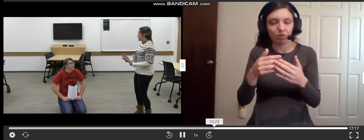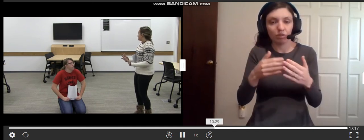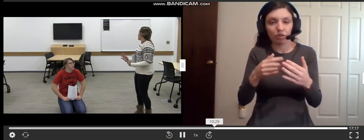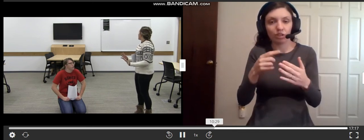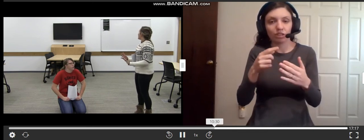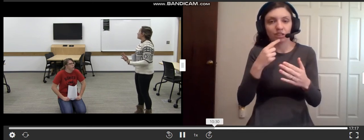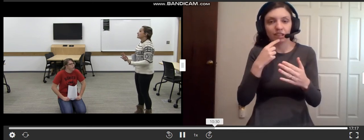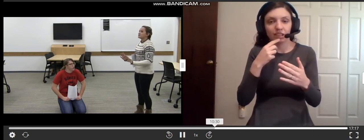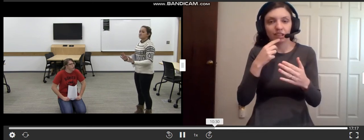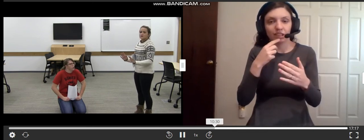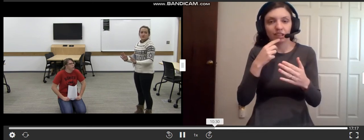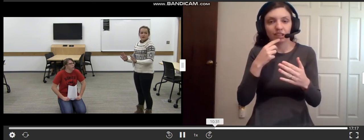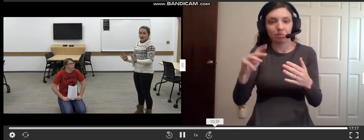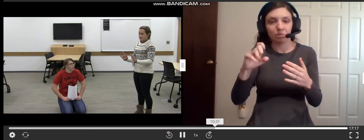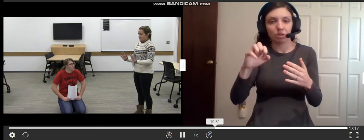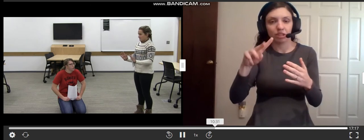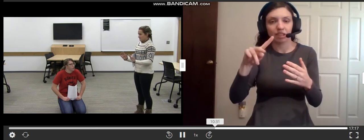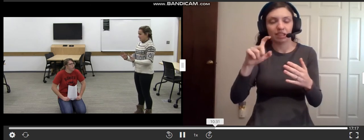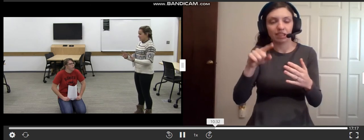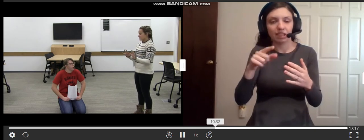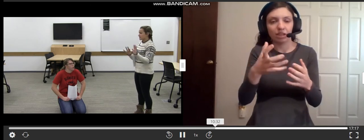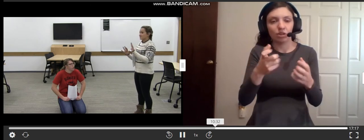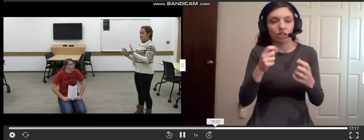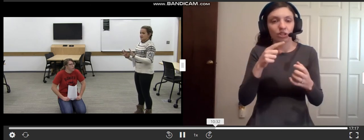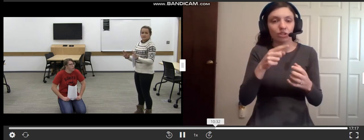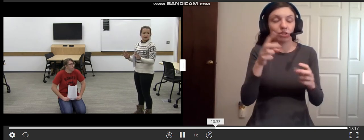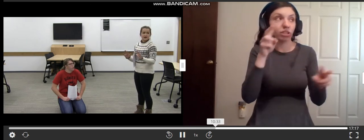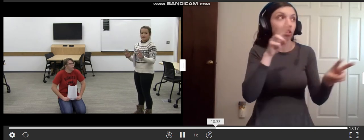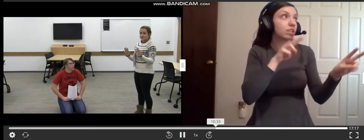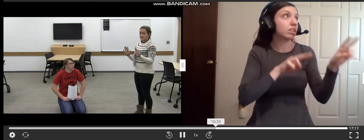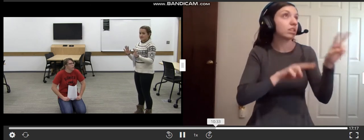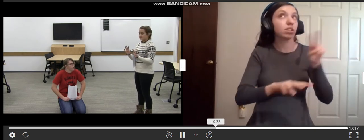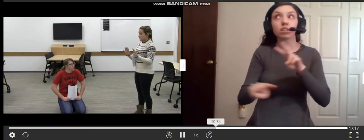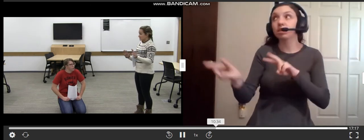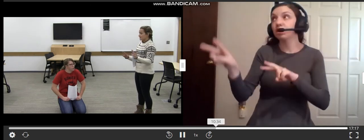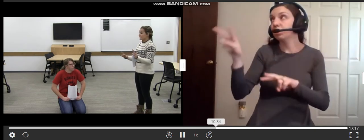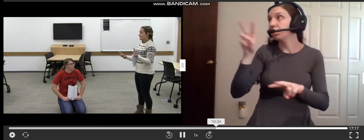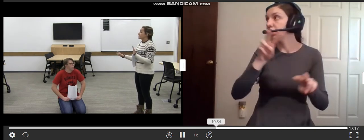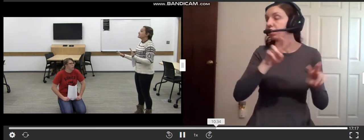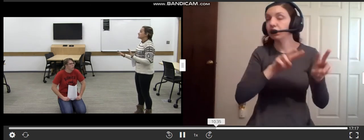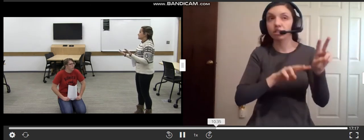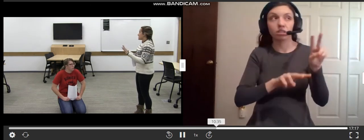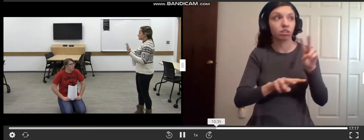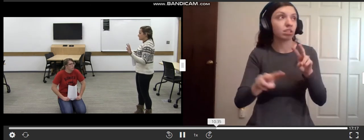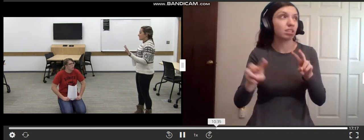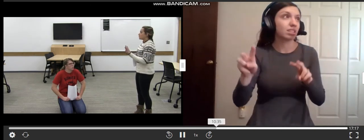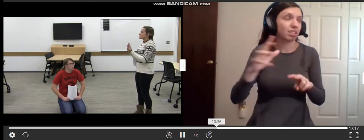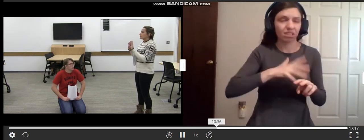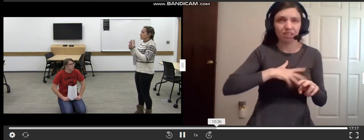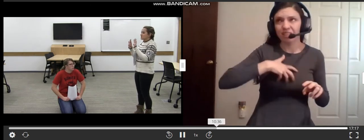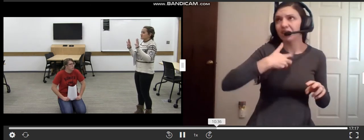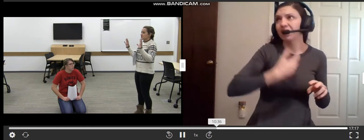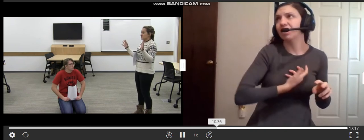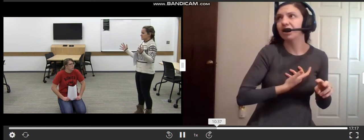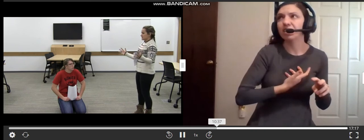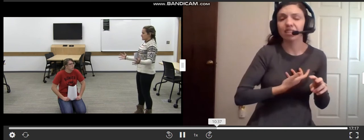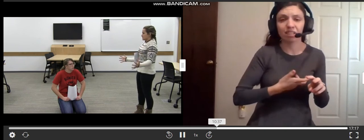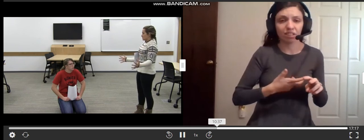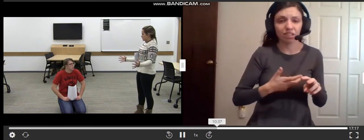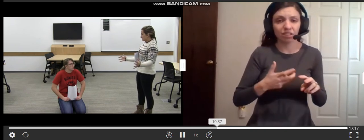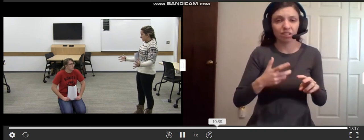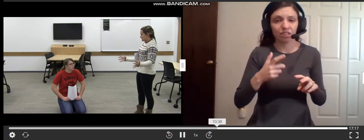is murky, I want you to look around and survey your surroundings. Very distraught, almost like you're